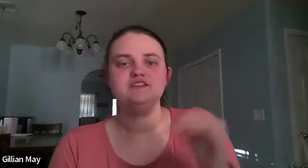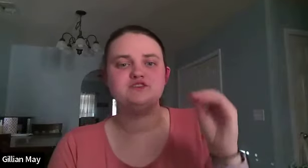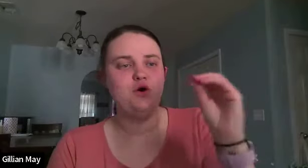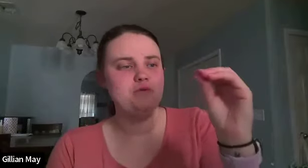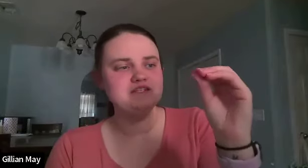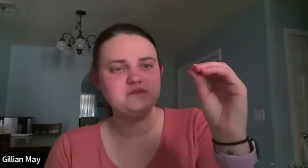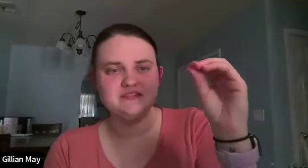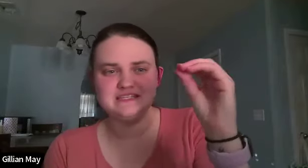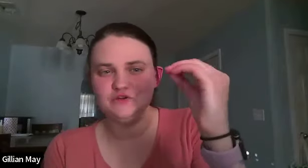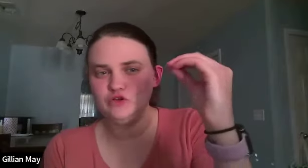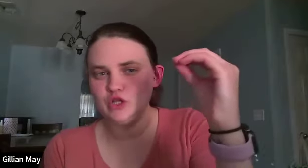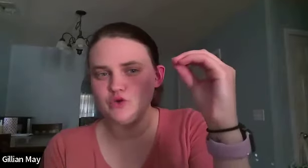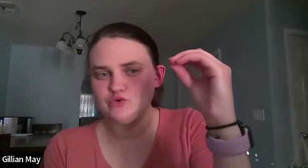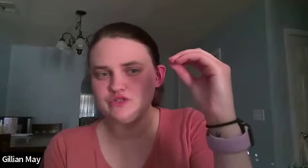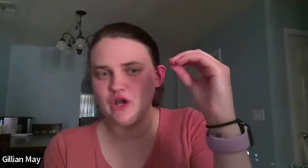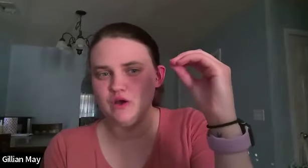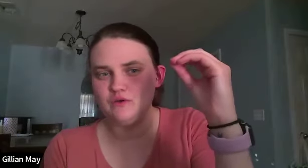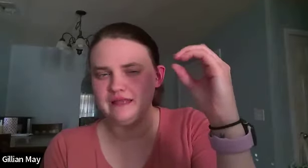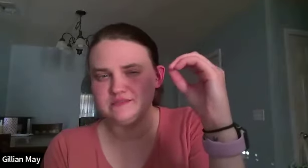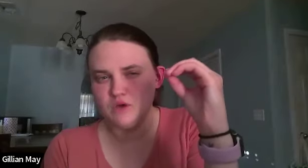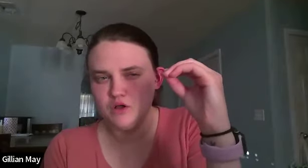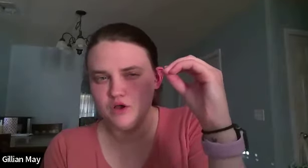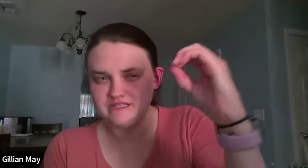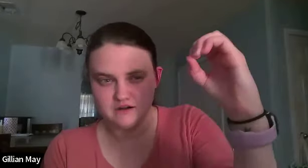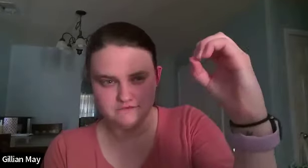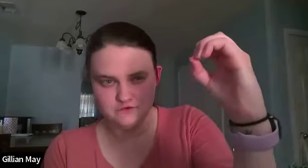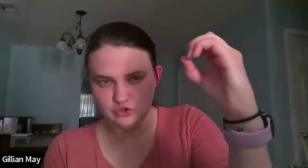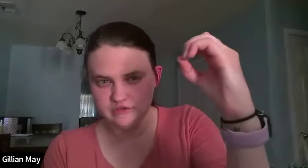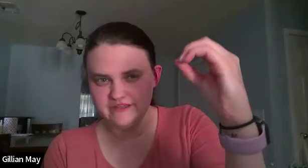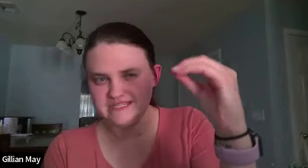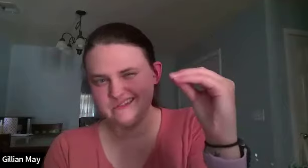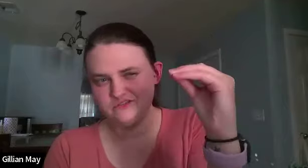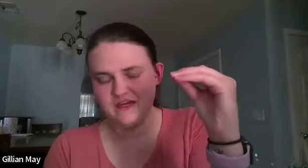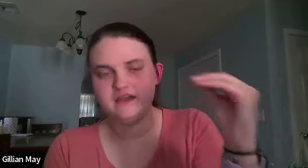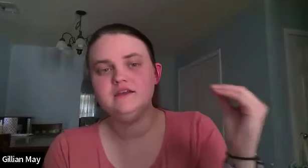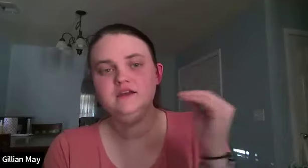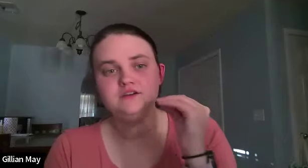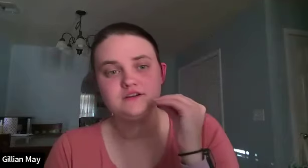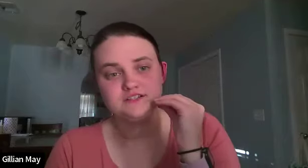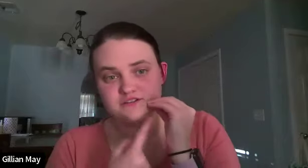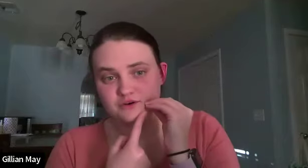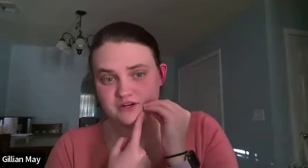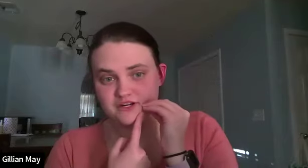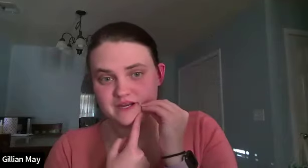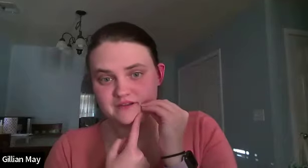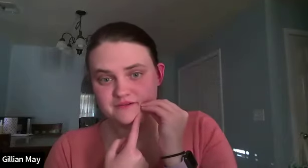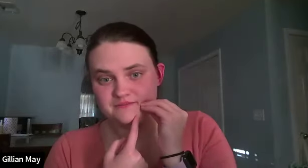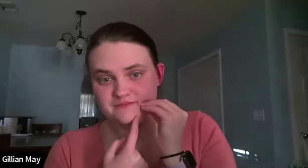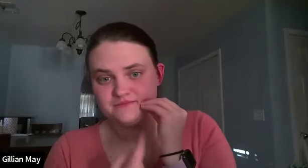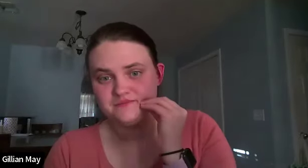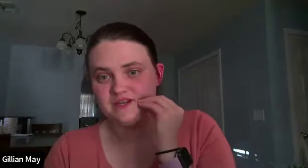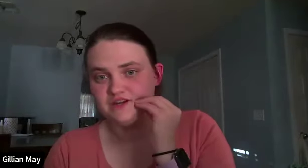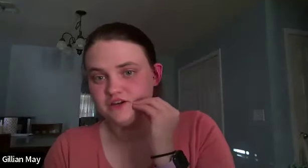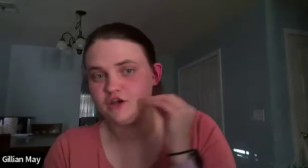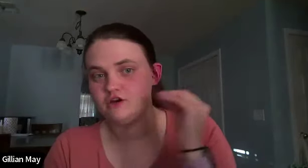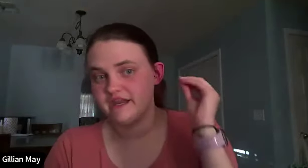So home is going to be this little closed O, like small O. It's not a full, this little flat. You're going to start at the corner of your mouth, and you're going to go back